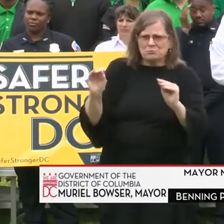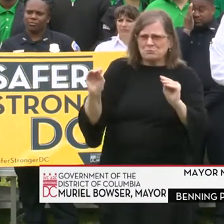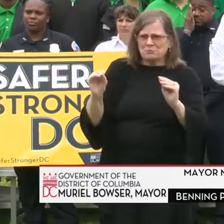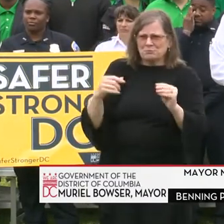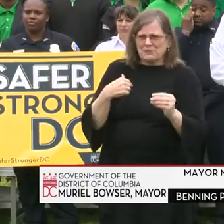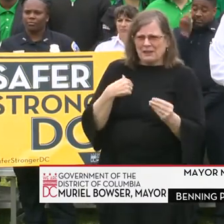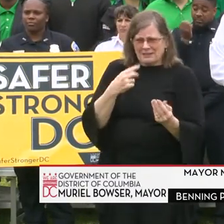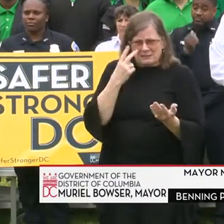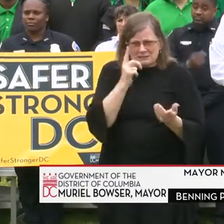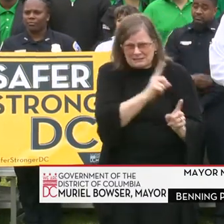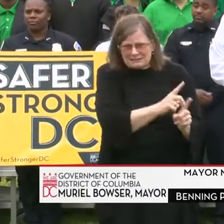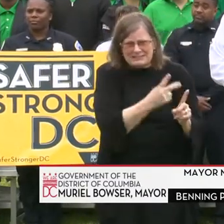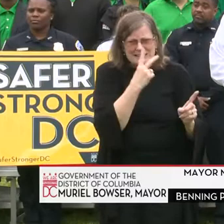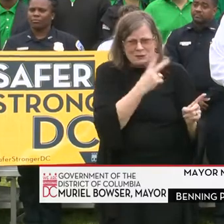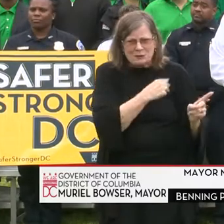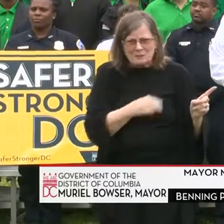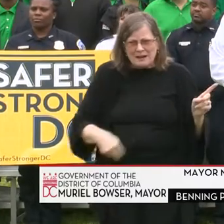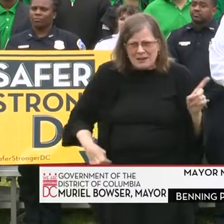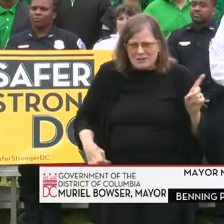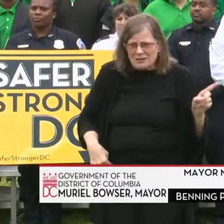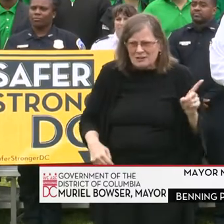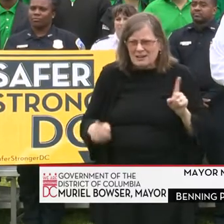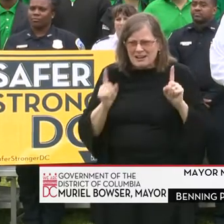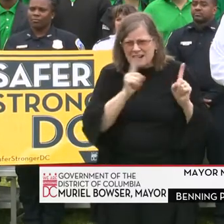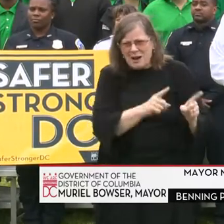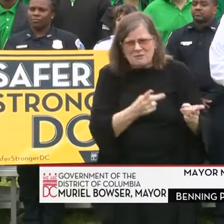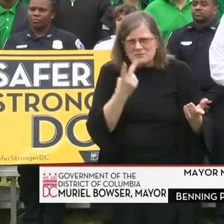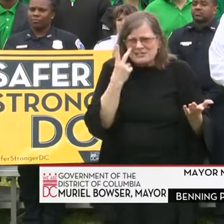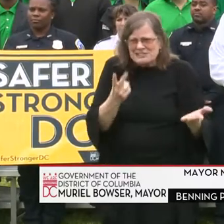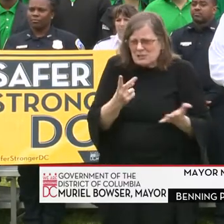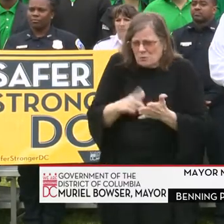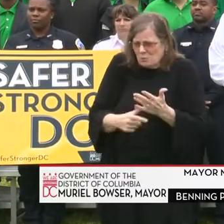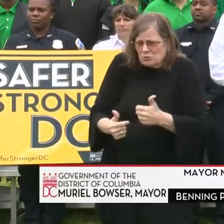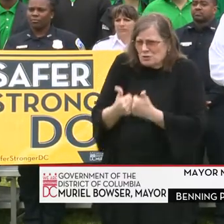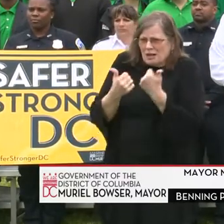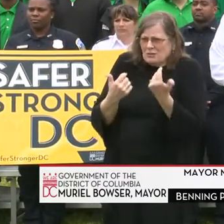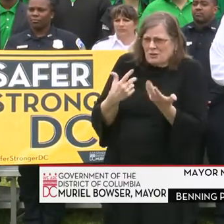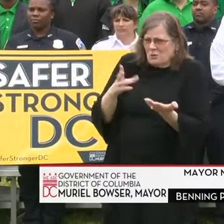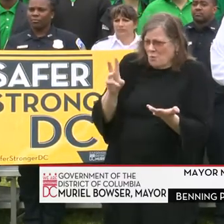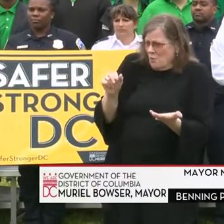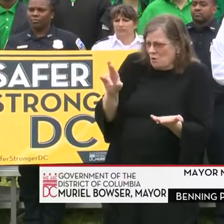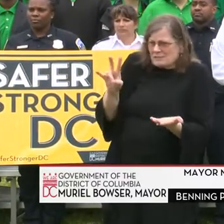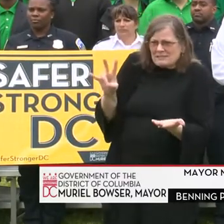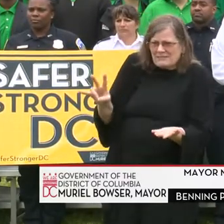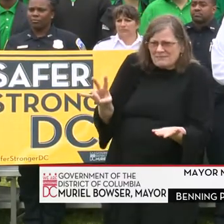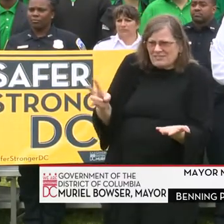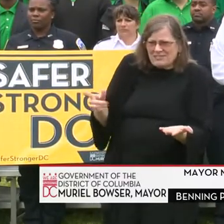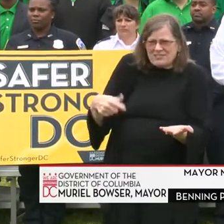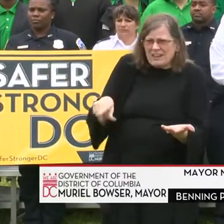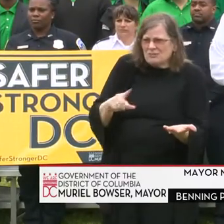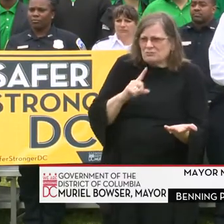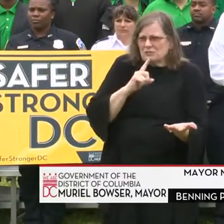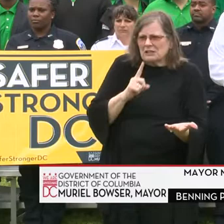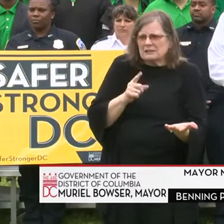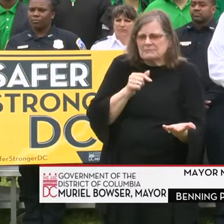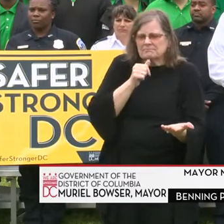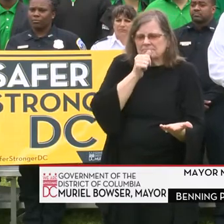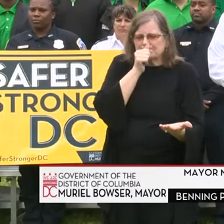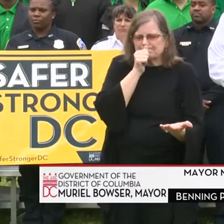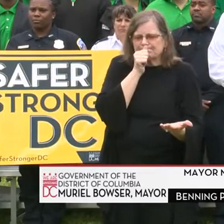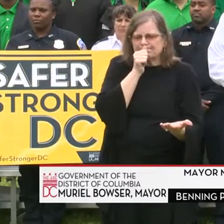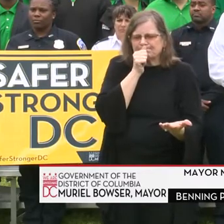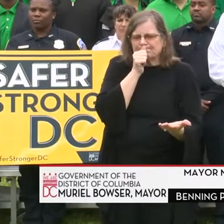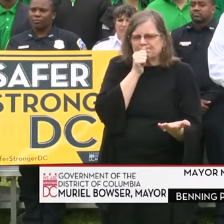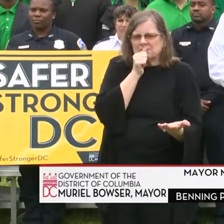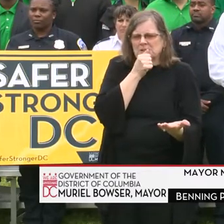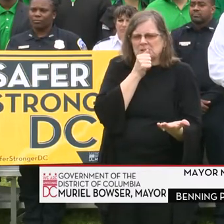voice what your concerns are, come and see what your challenges are. People in Ward 7 are such in disparity until they don't